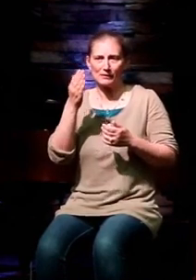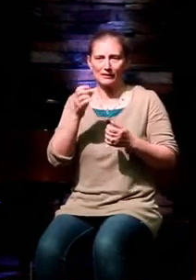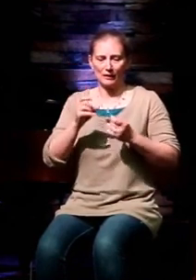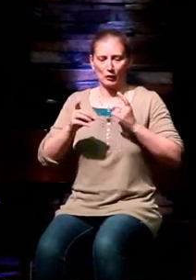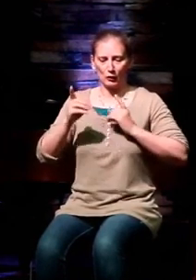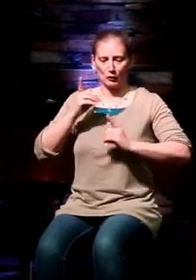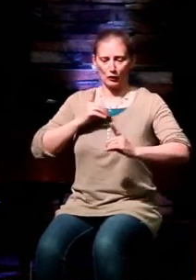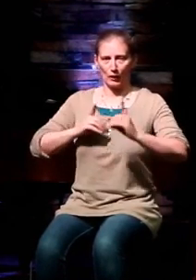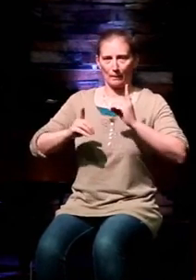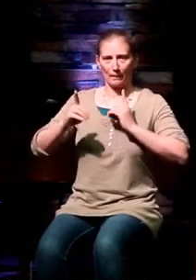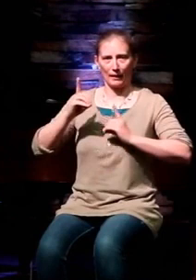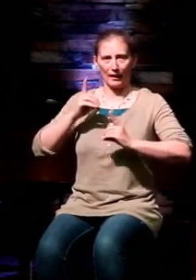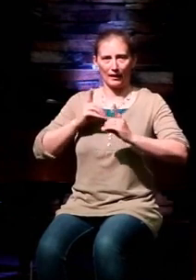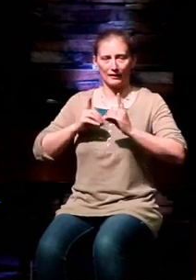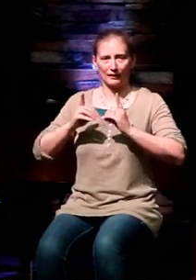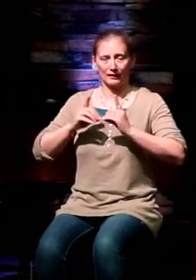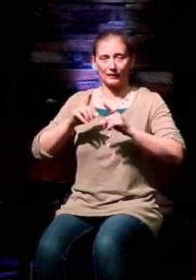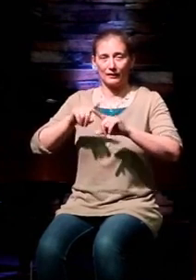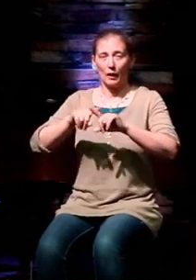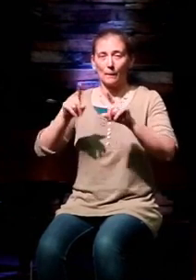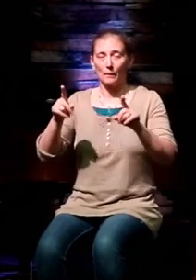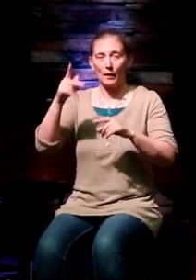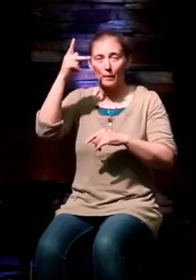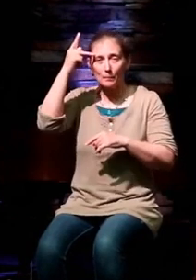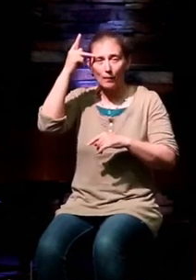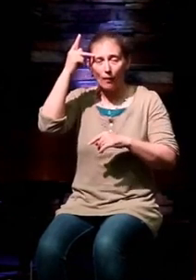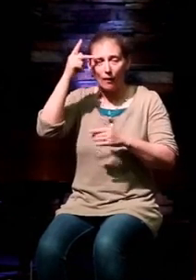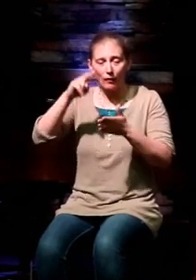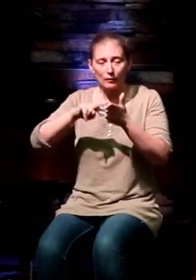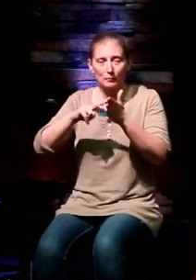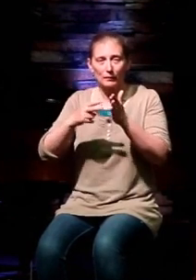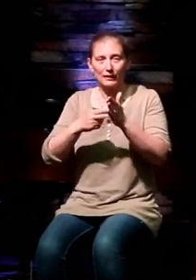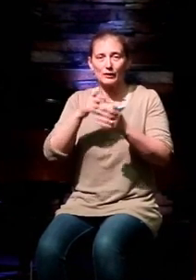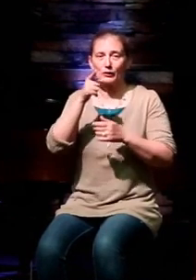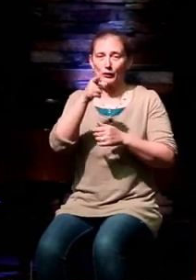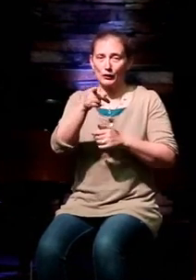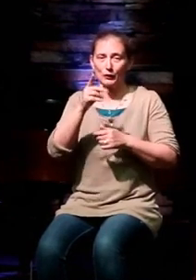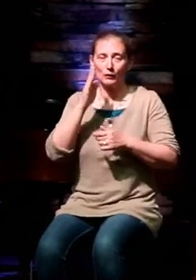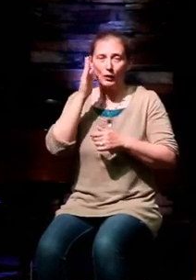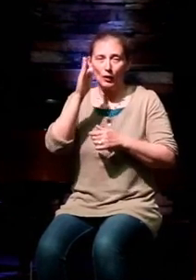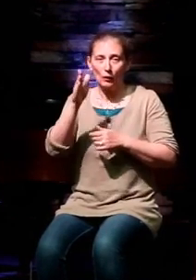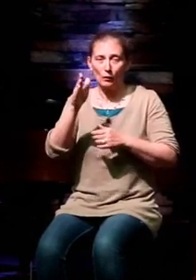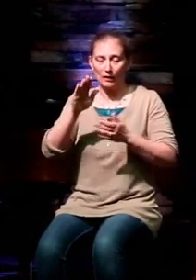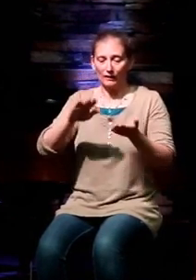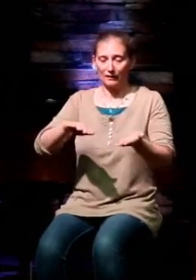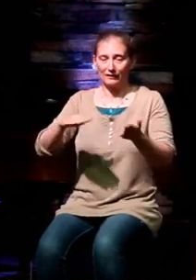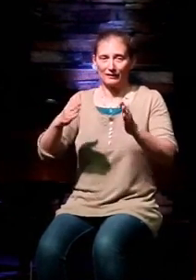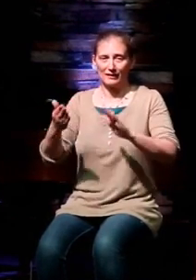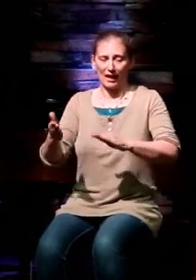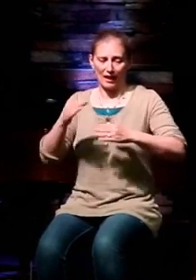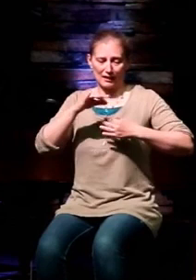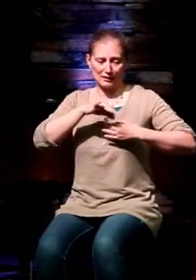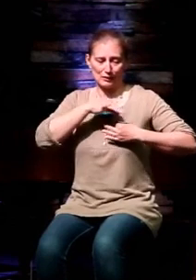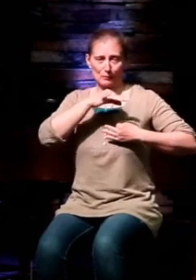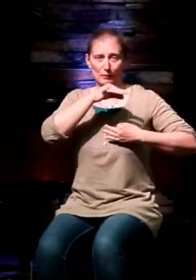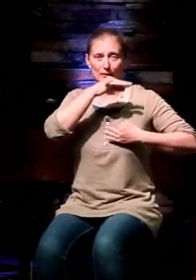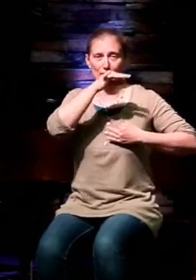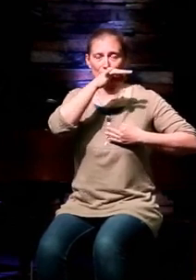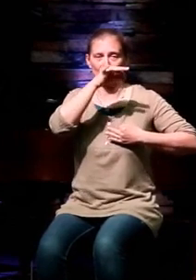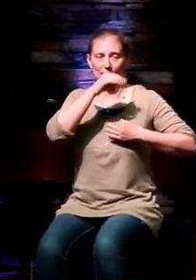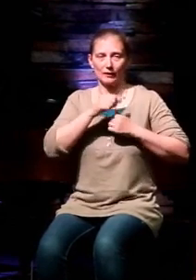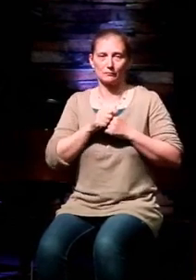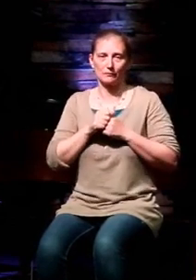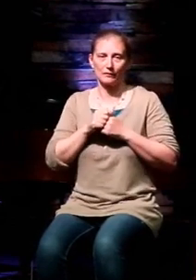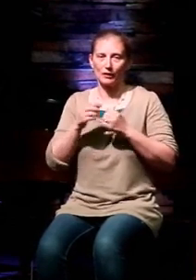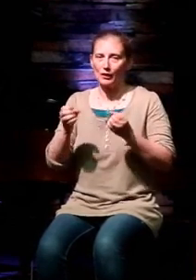you're not necessarily going to die physically right away, but you're going to die spiritually. And when it comes to sin, let me ask you, how many of you believe